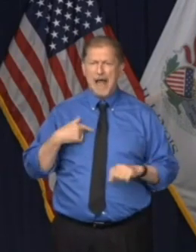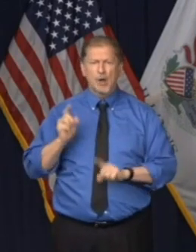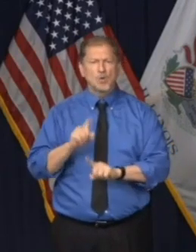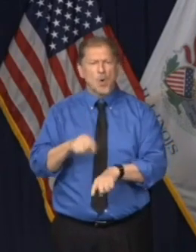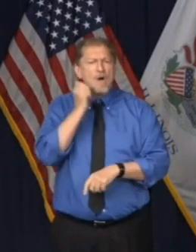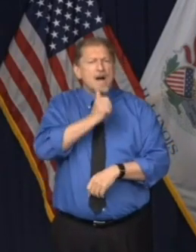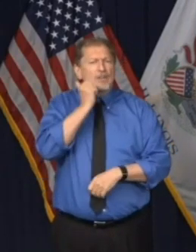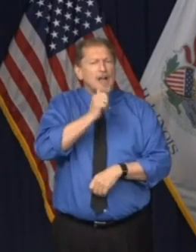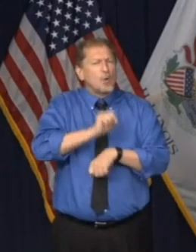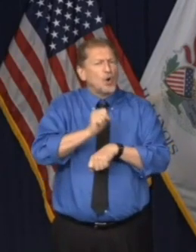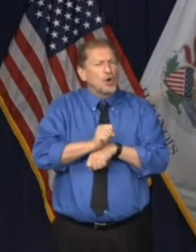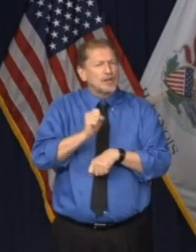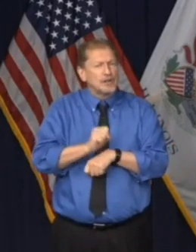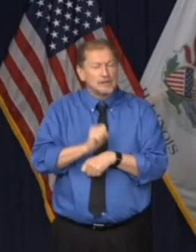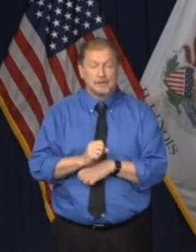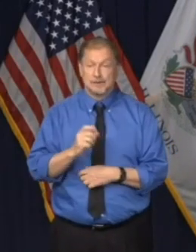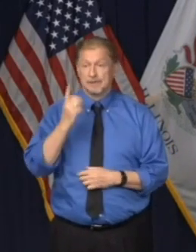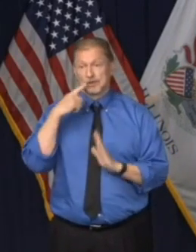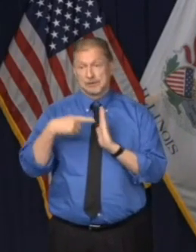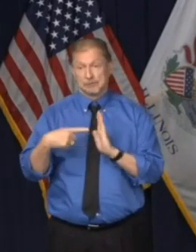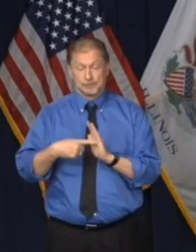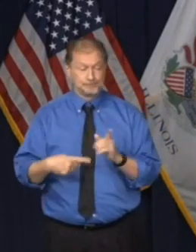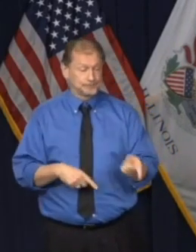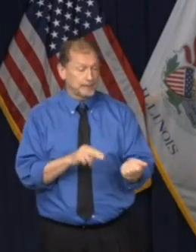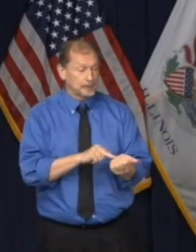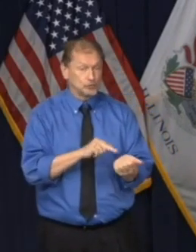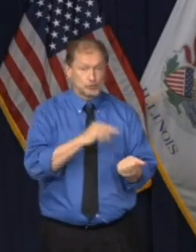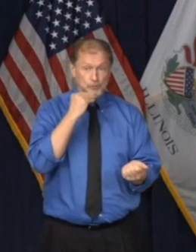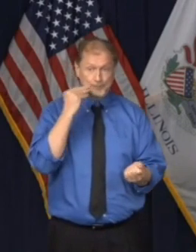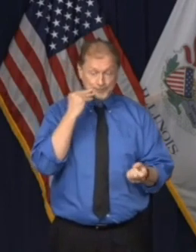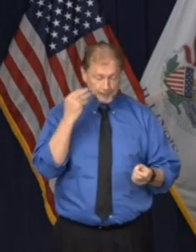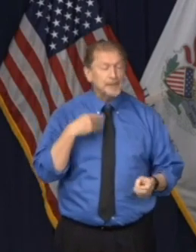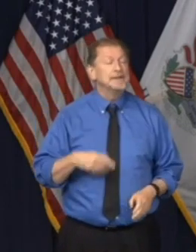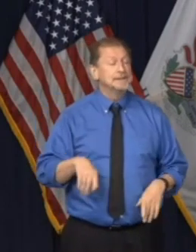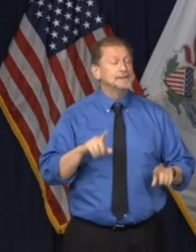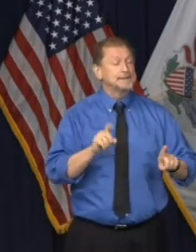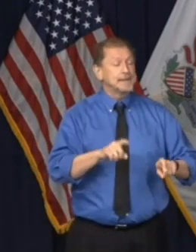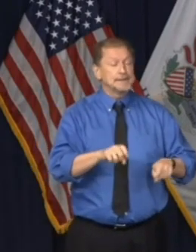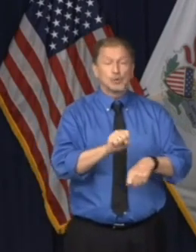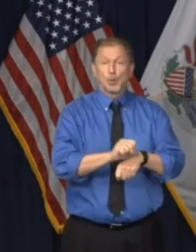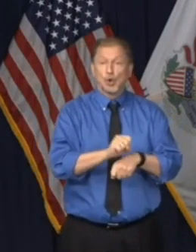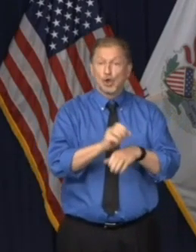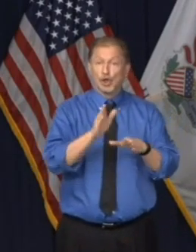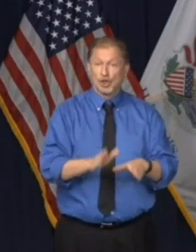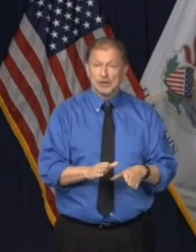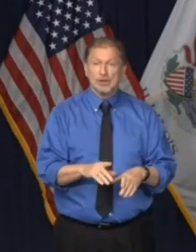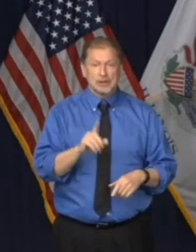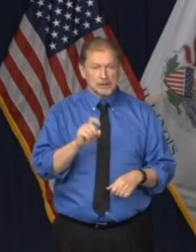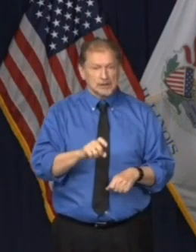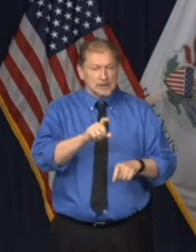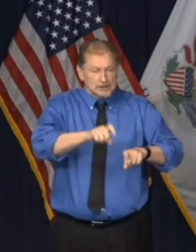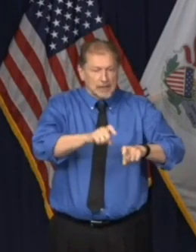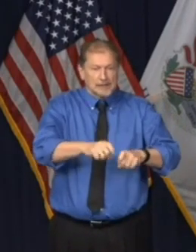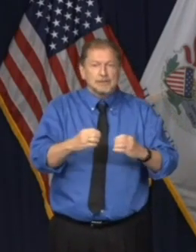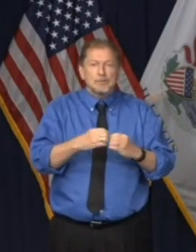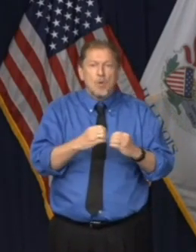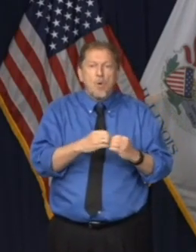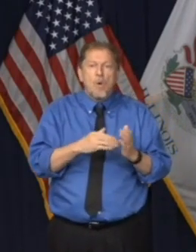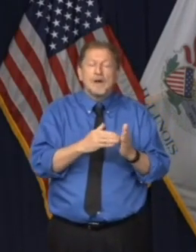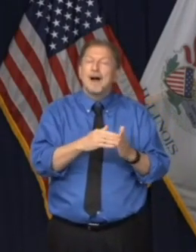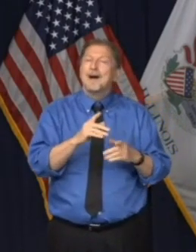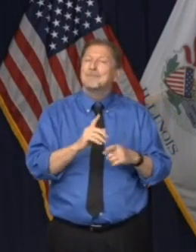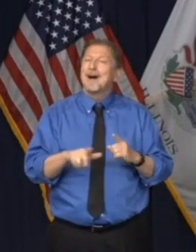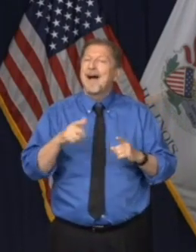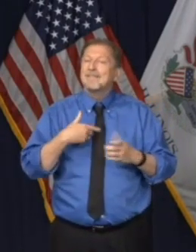give you an example of, at a nursing home, you would want to test the people who work there every day. And you would want to use one of those rapid tests,